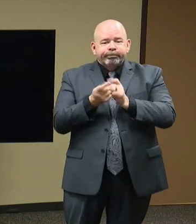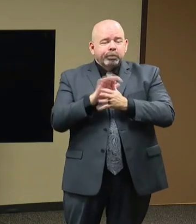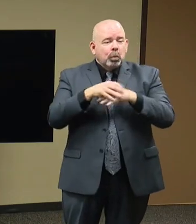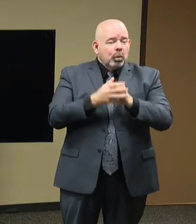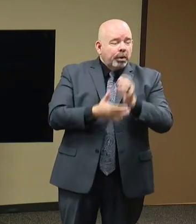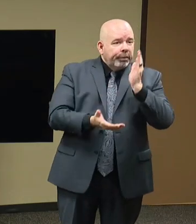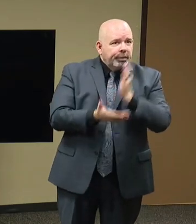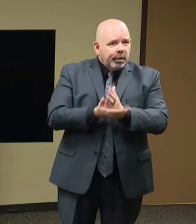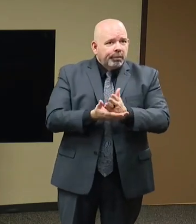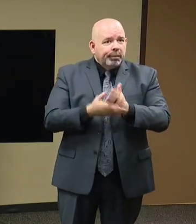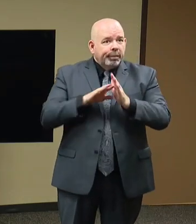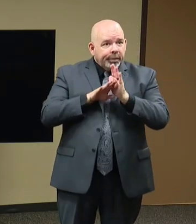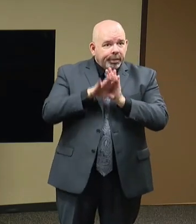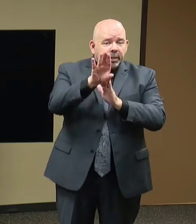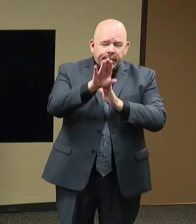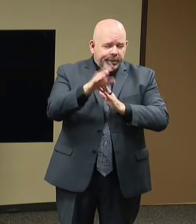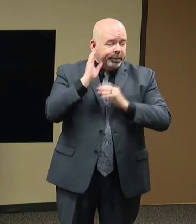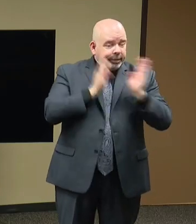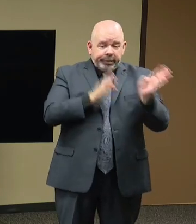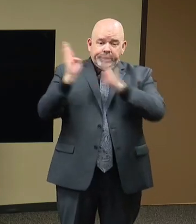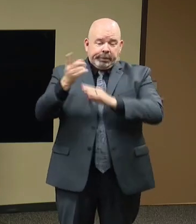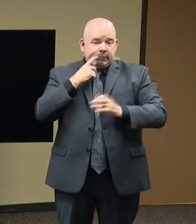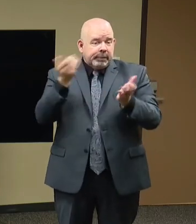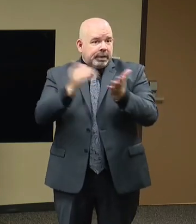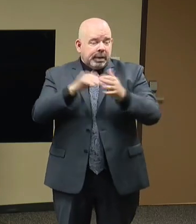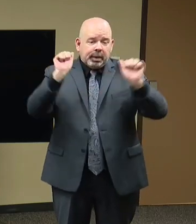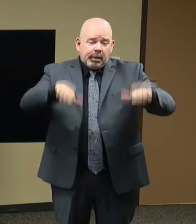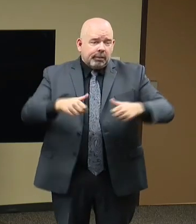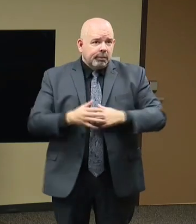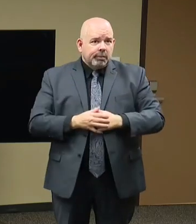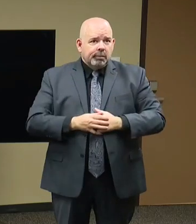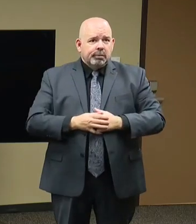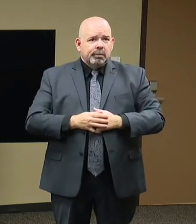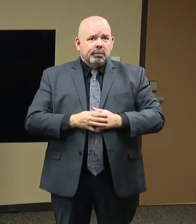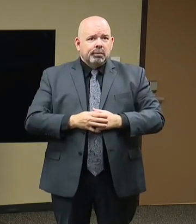still continue to do this, and it benefits all of us. Dr. Wong,